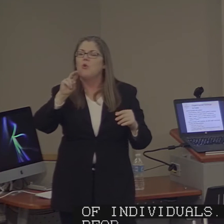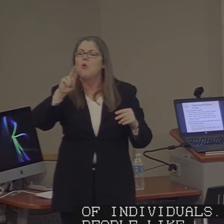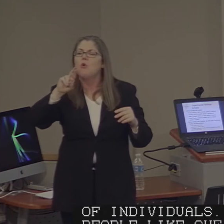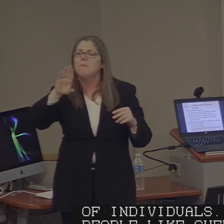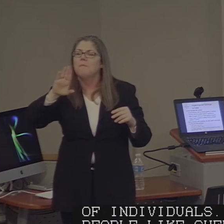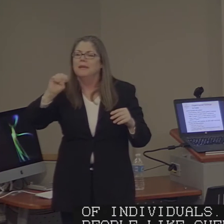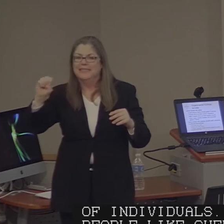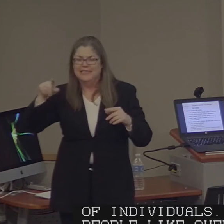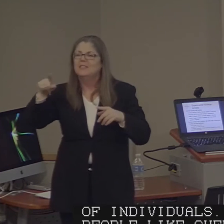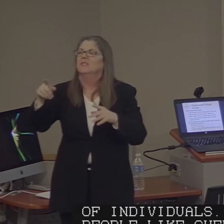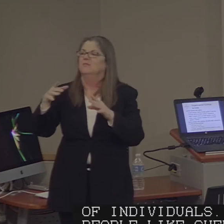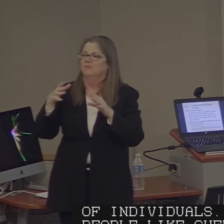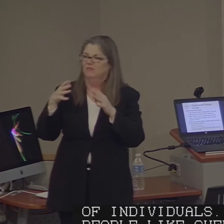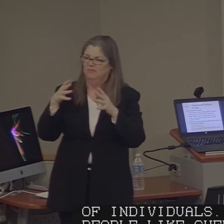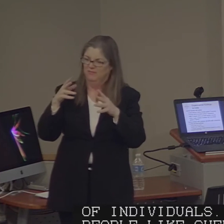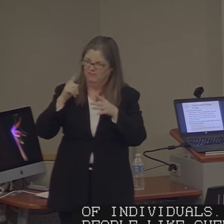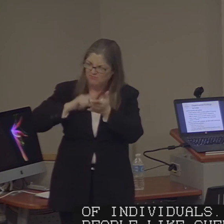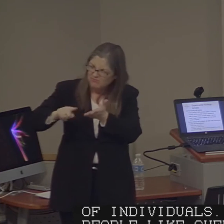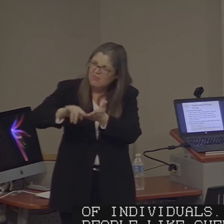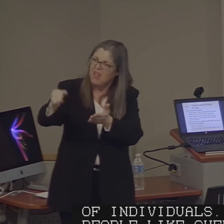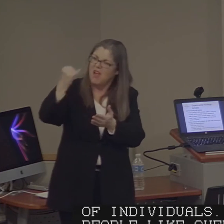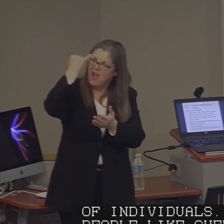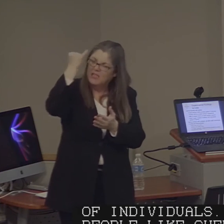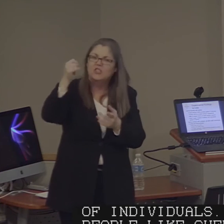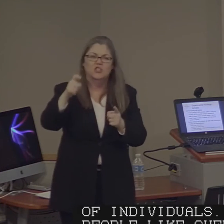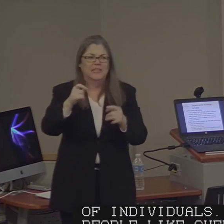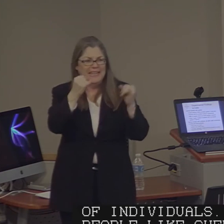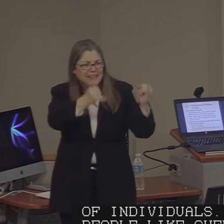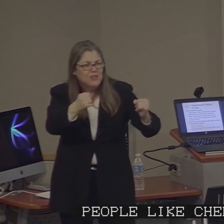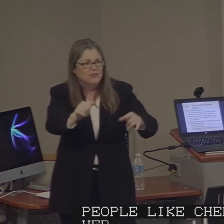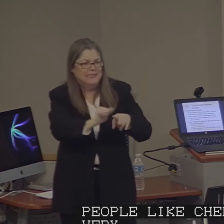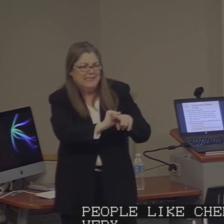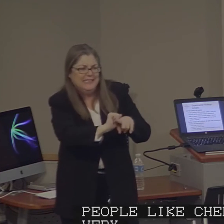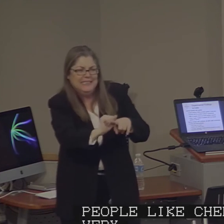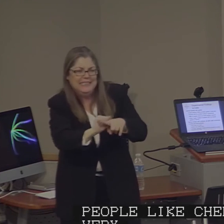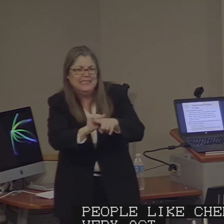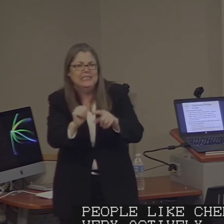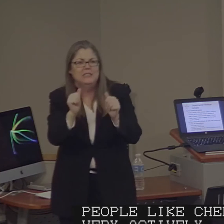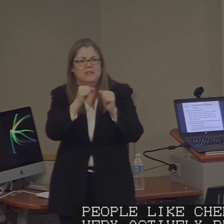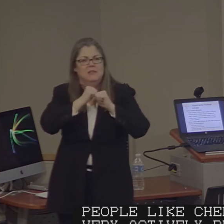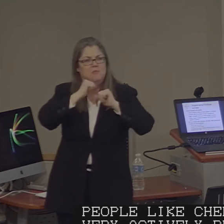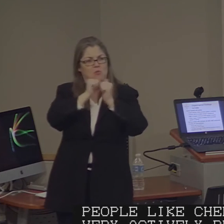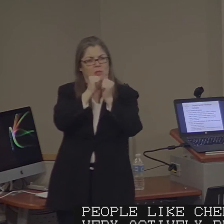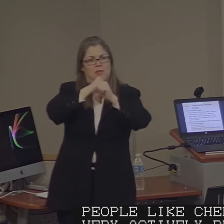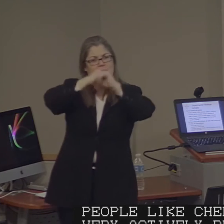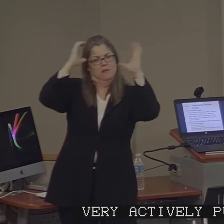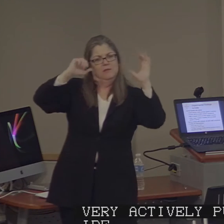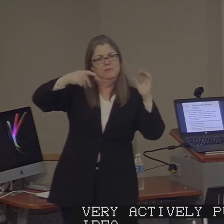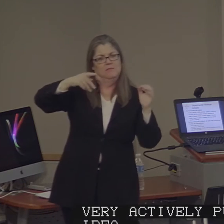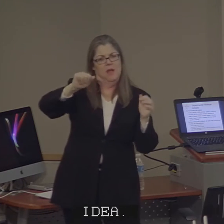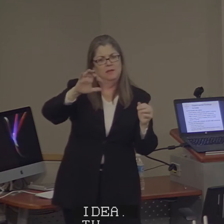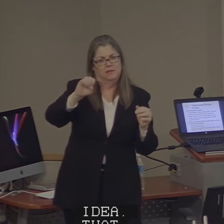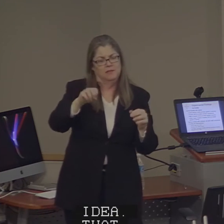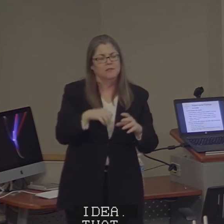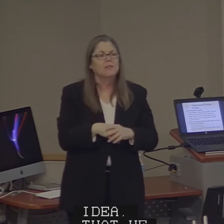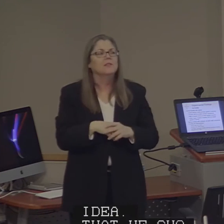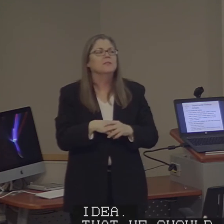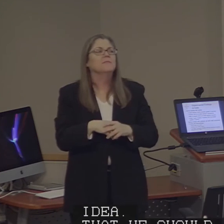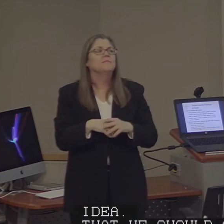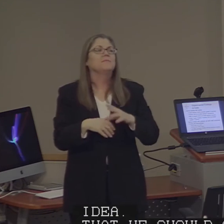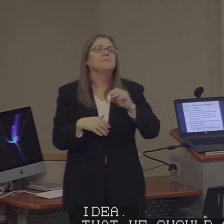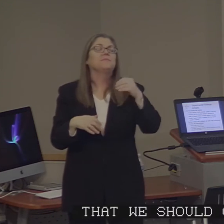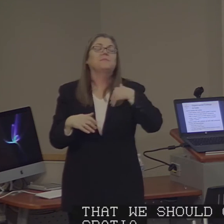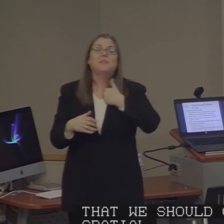this idea that you should give individual spatial training to individuals. And there are a few studies that